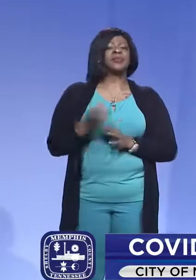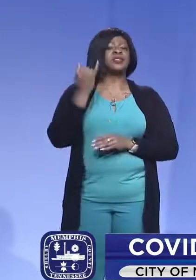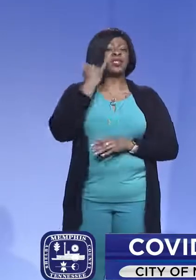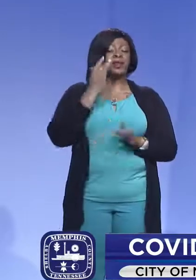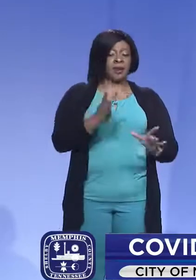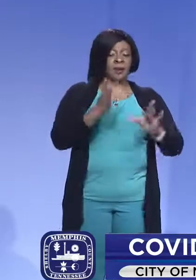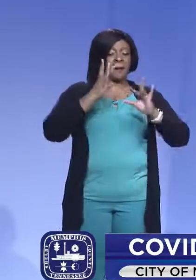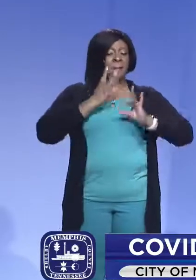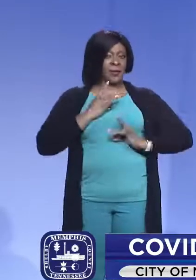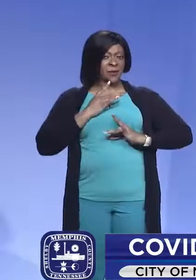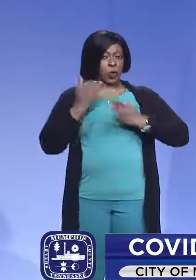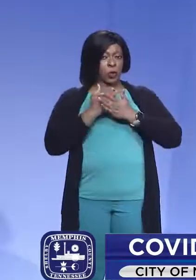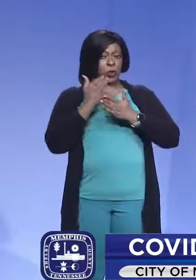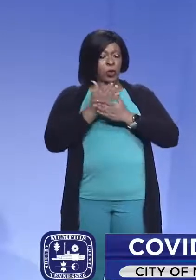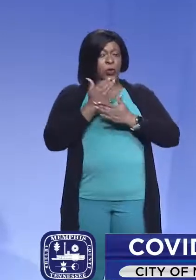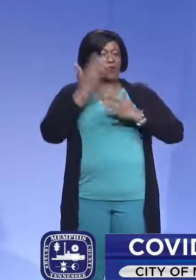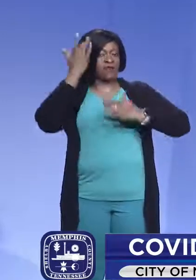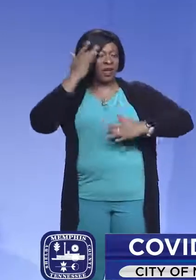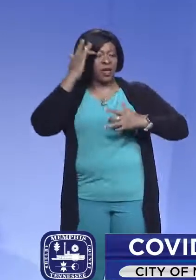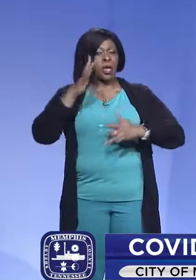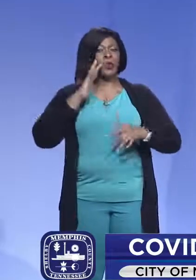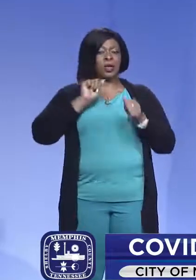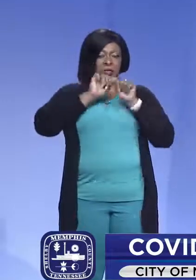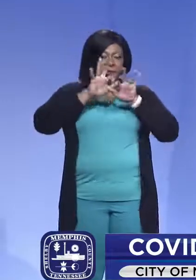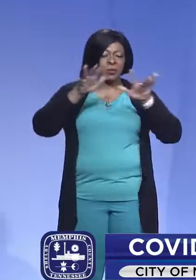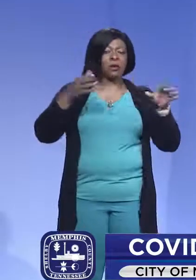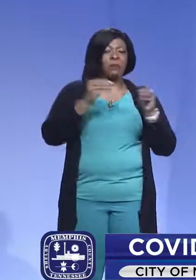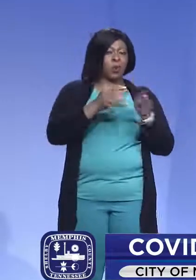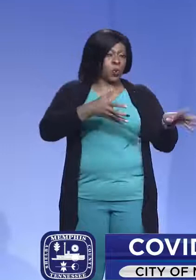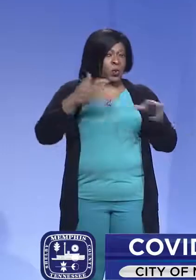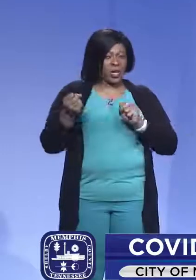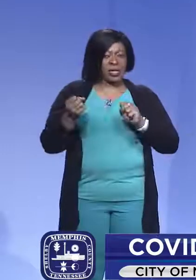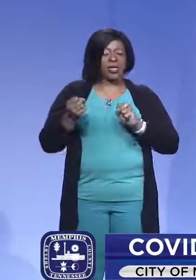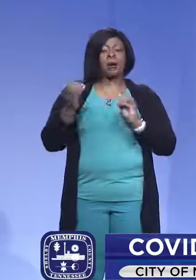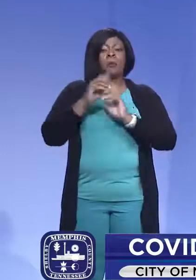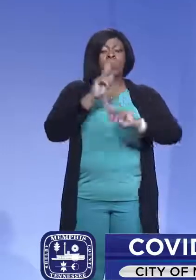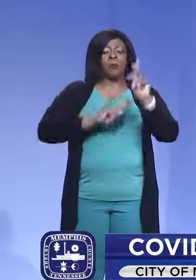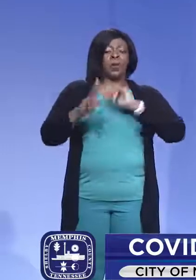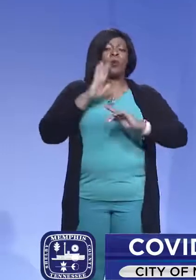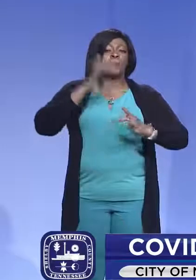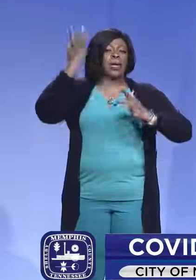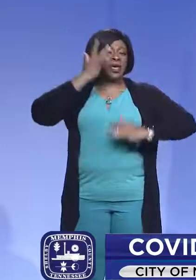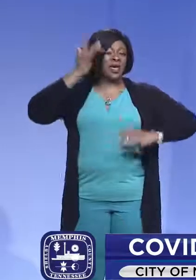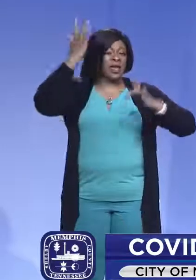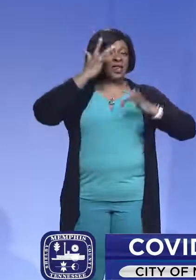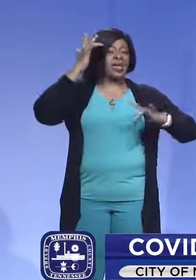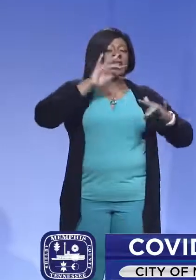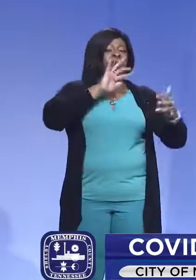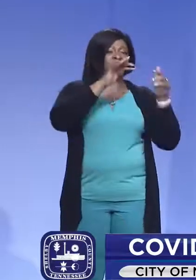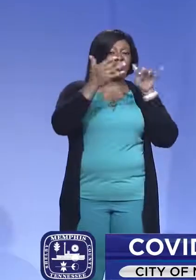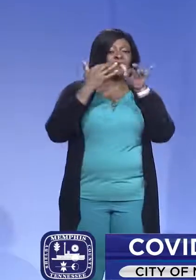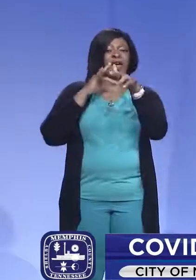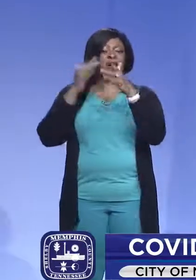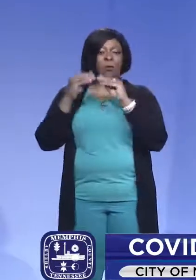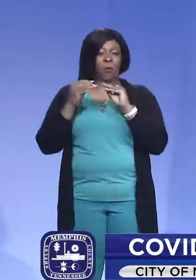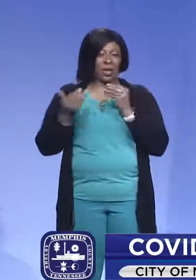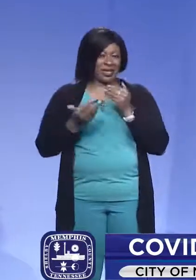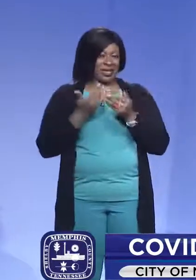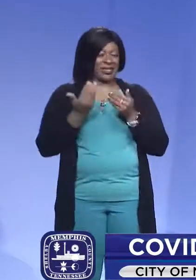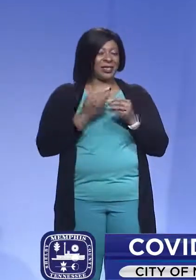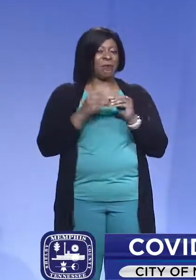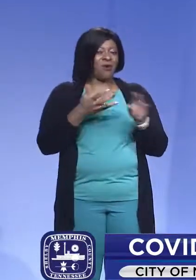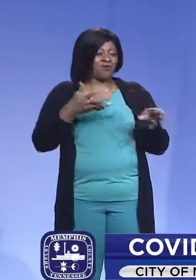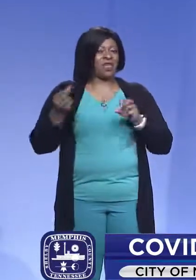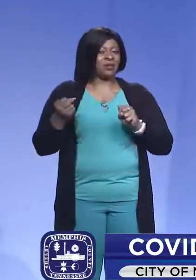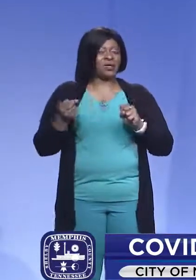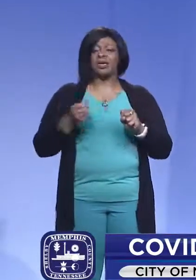get that strain, it's going to spread more quickly, and more people will be ill and shedding the virus. It doesn't